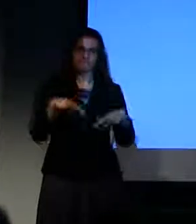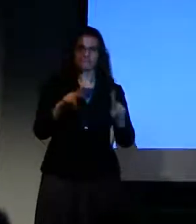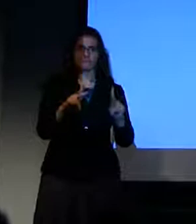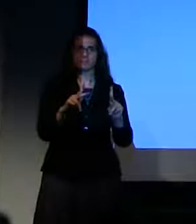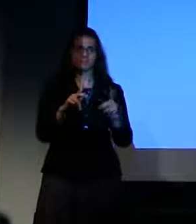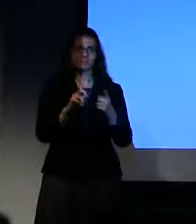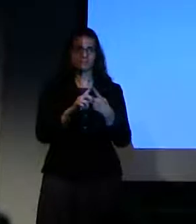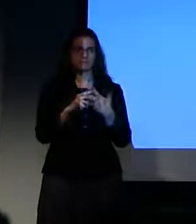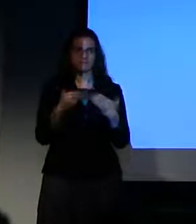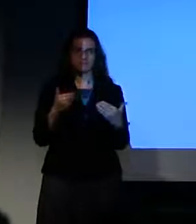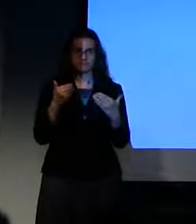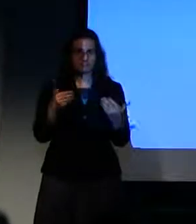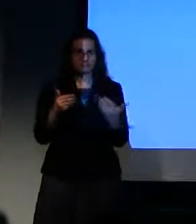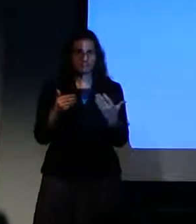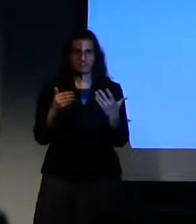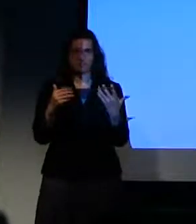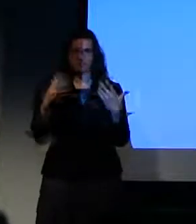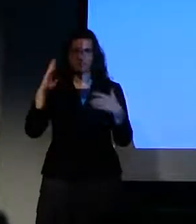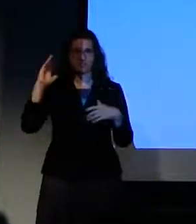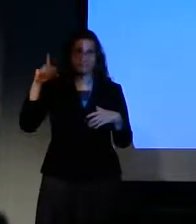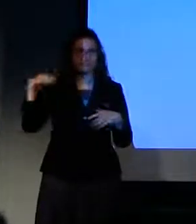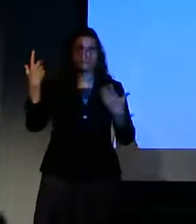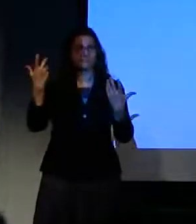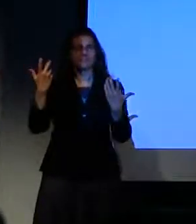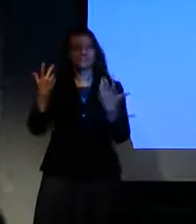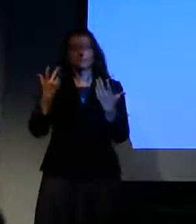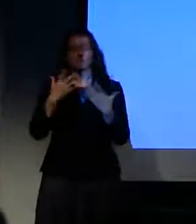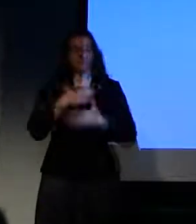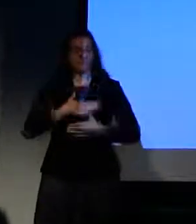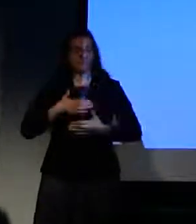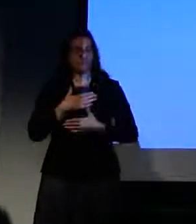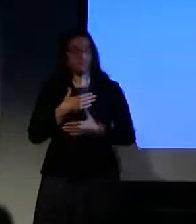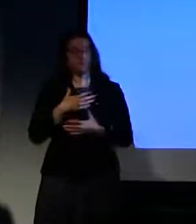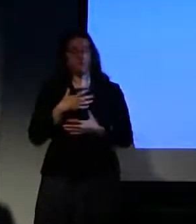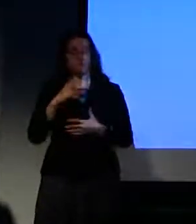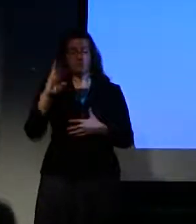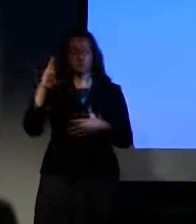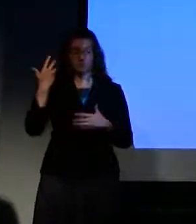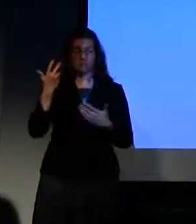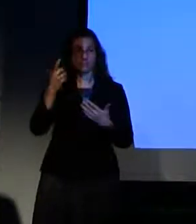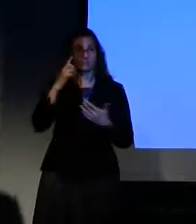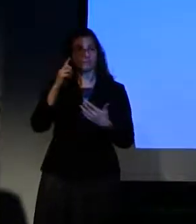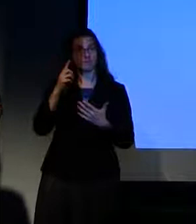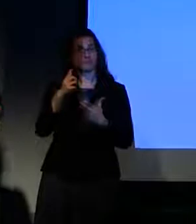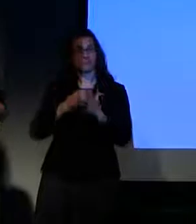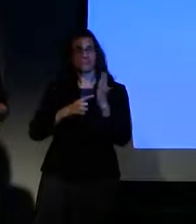to appreciate madness for what it was and not for what I was told it was.